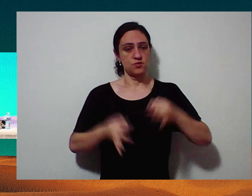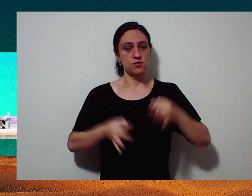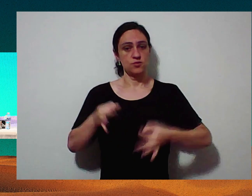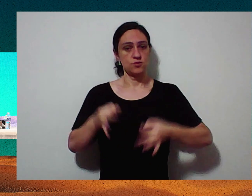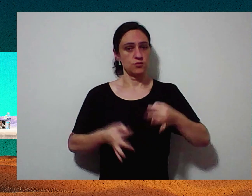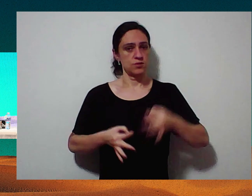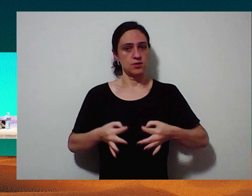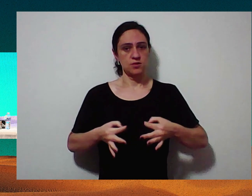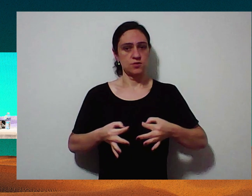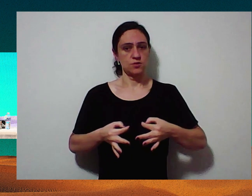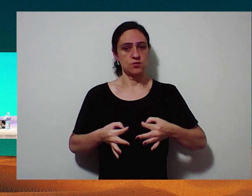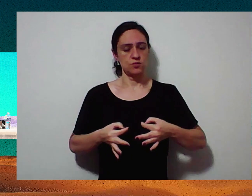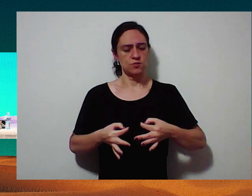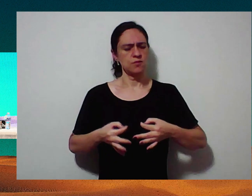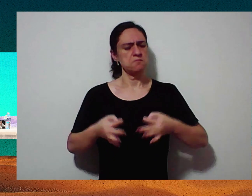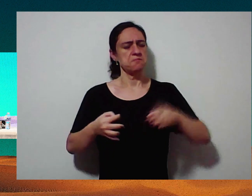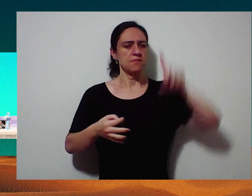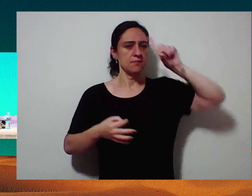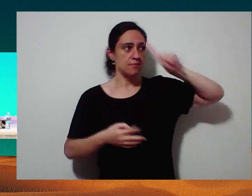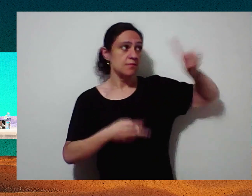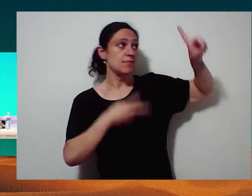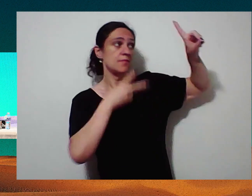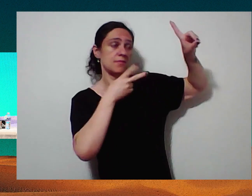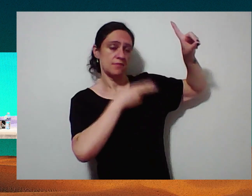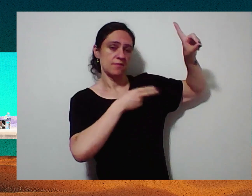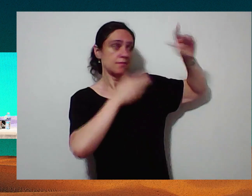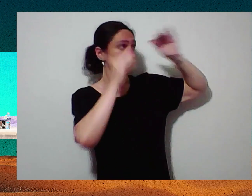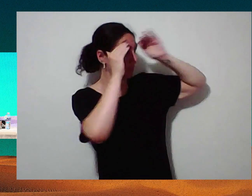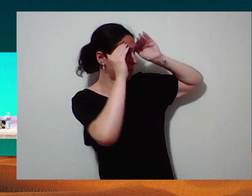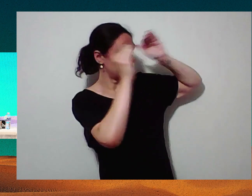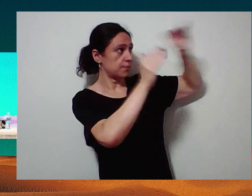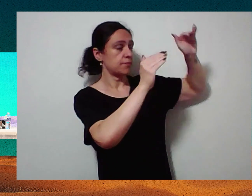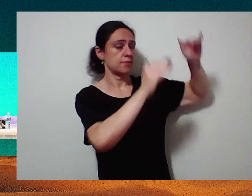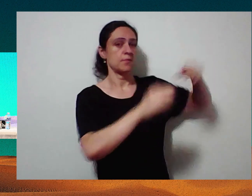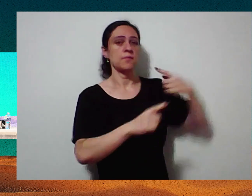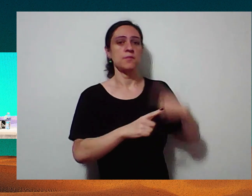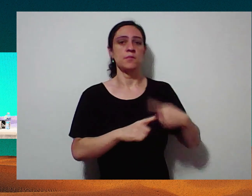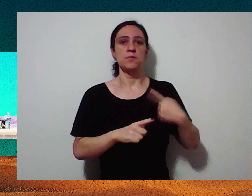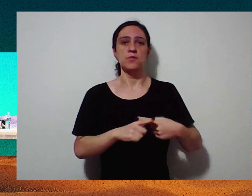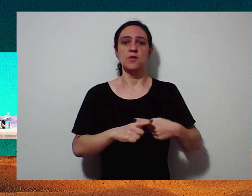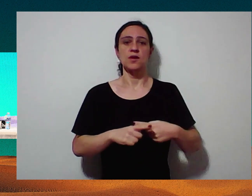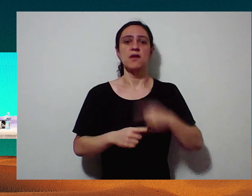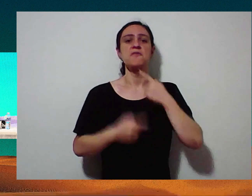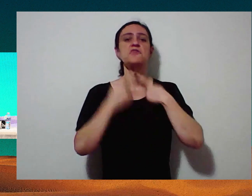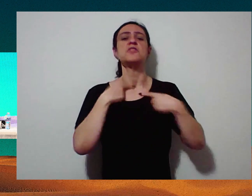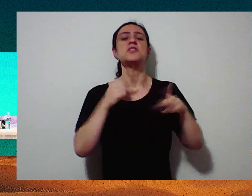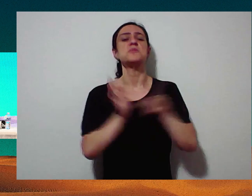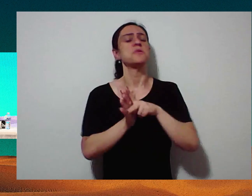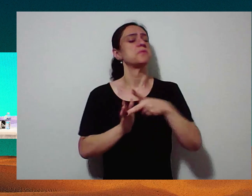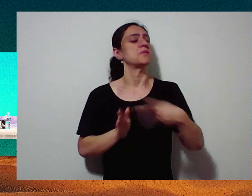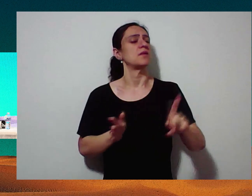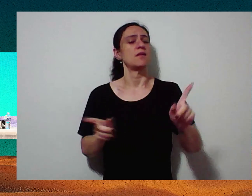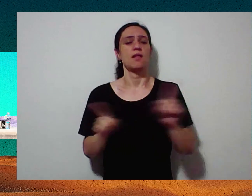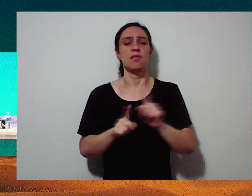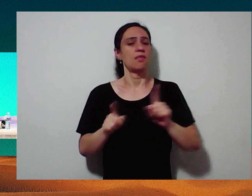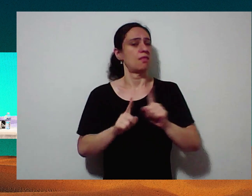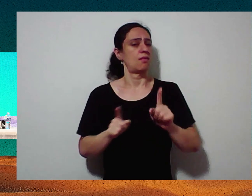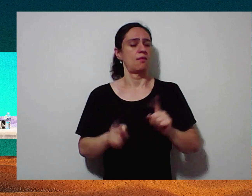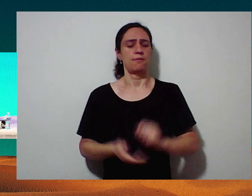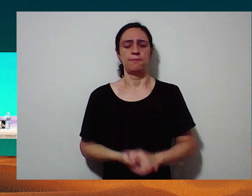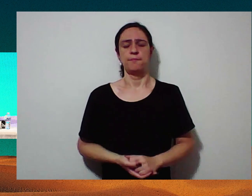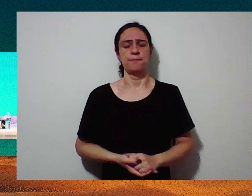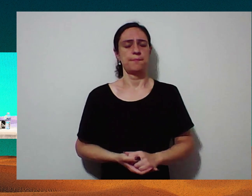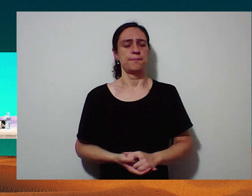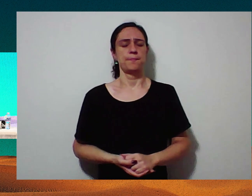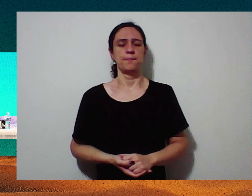his judgment is not partial. Porque ele não julga segundo seu próprio interesse. Because he does not judge according to his own